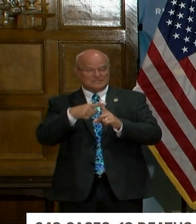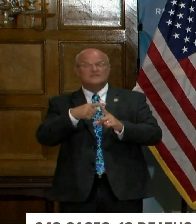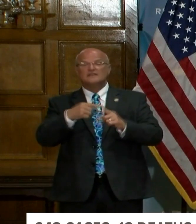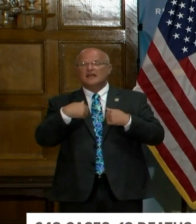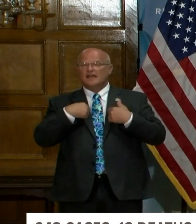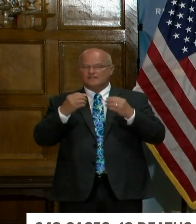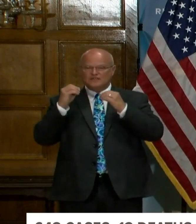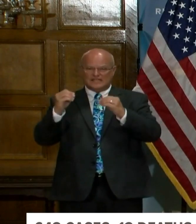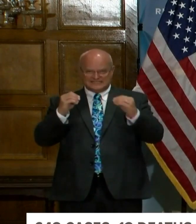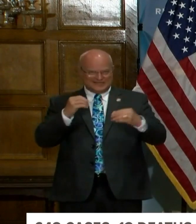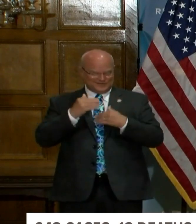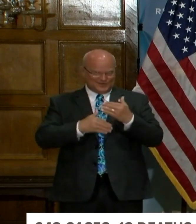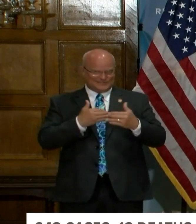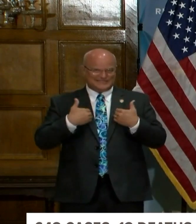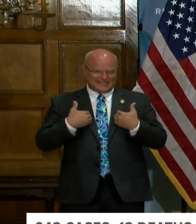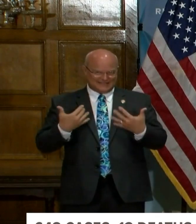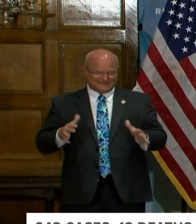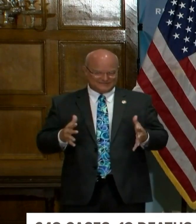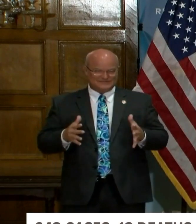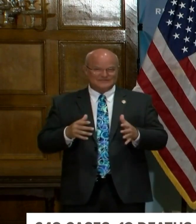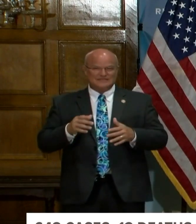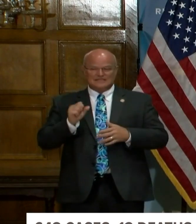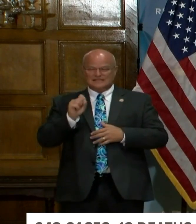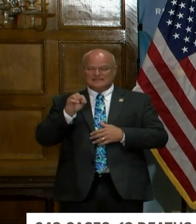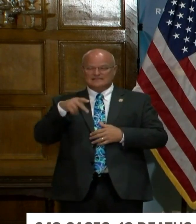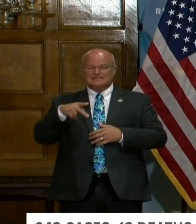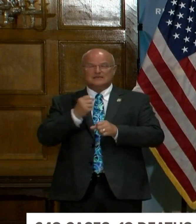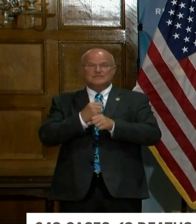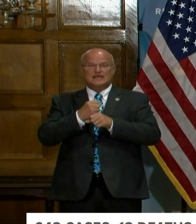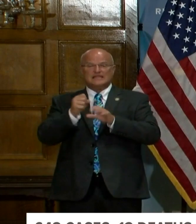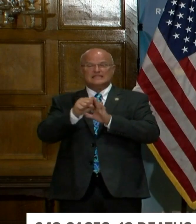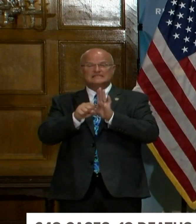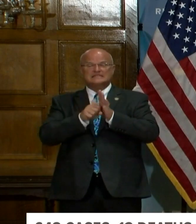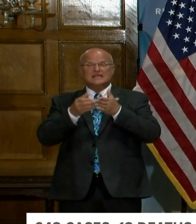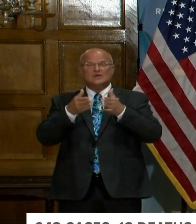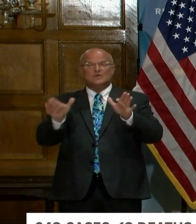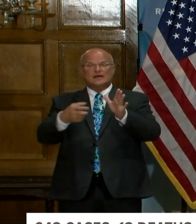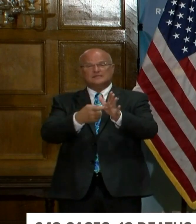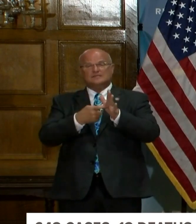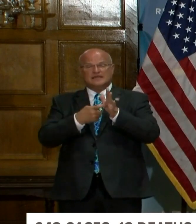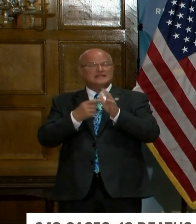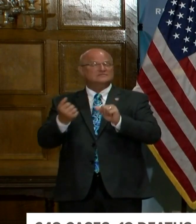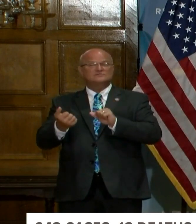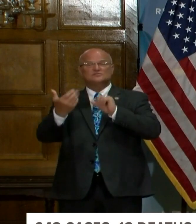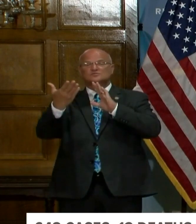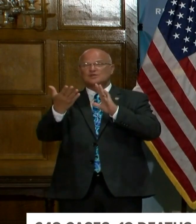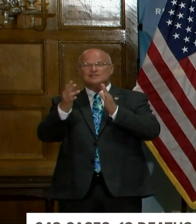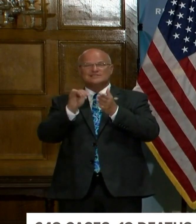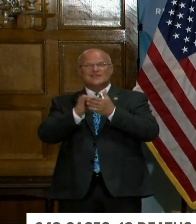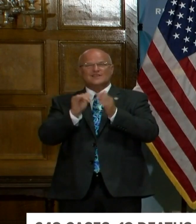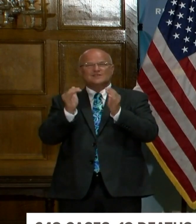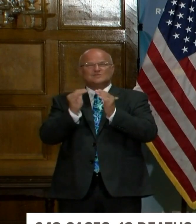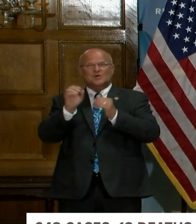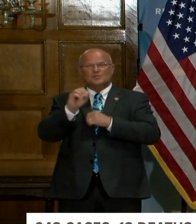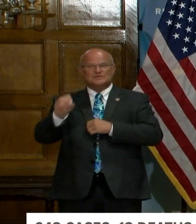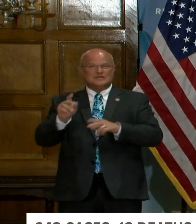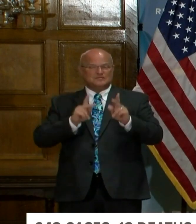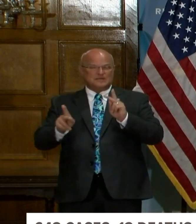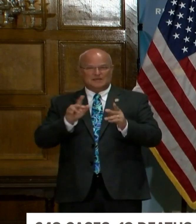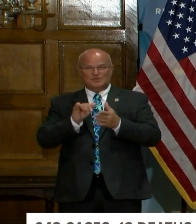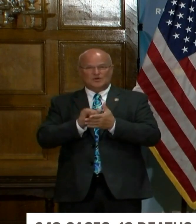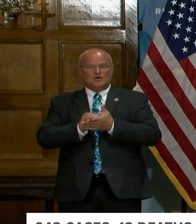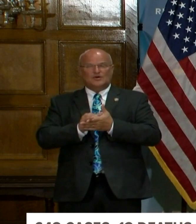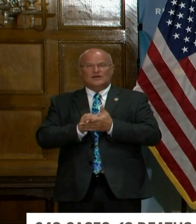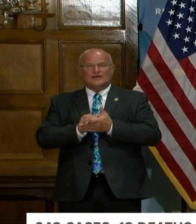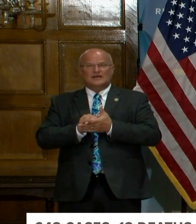through the education process. You know, the step of making it a statewide mandate just addresses the small percent of people